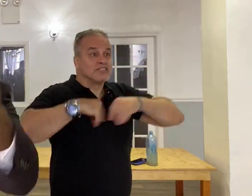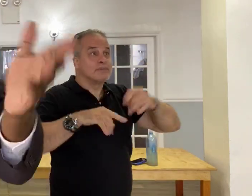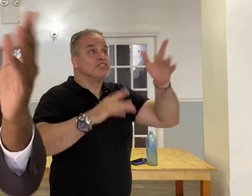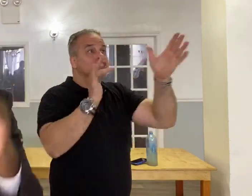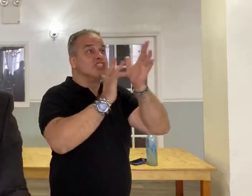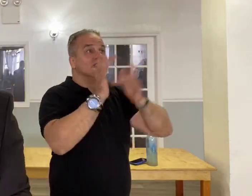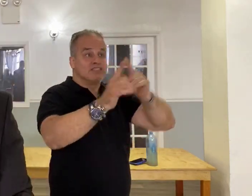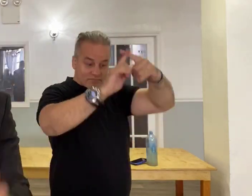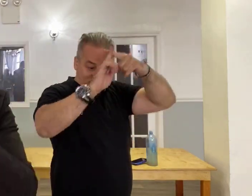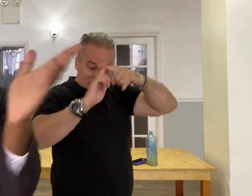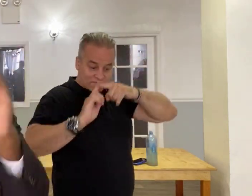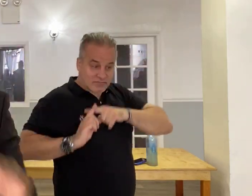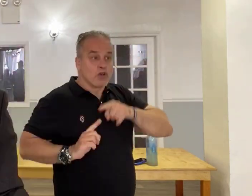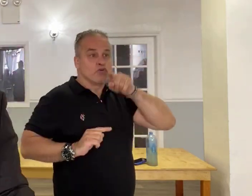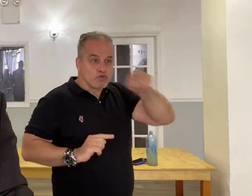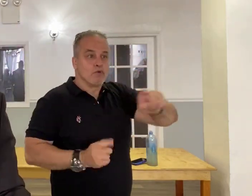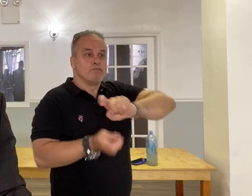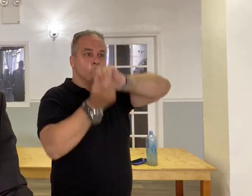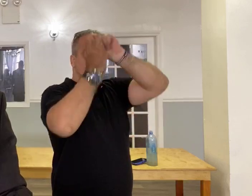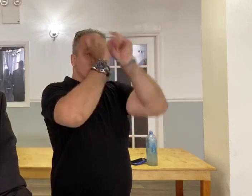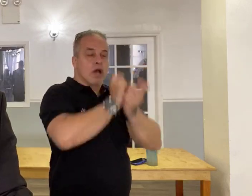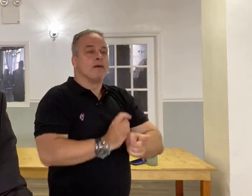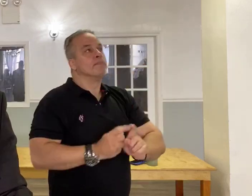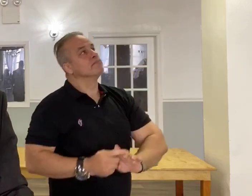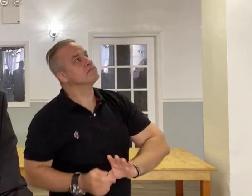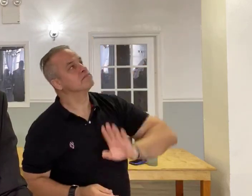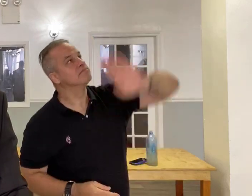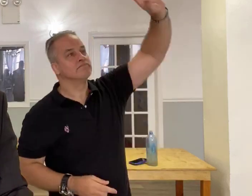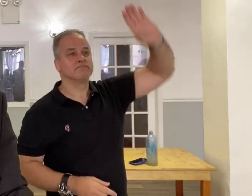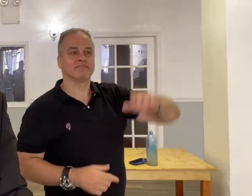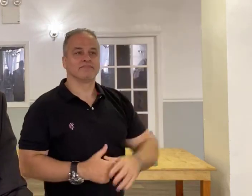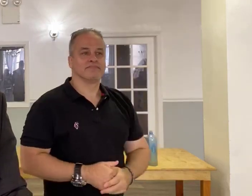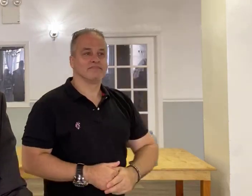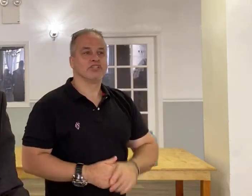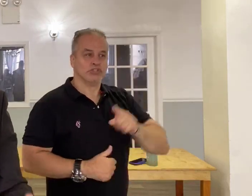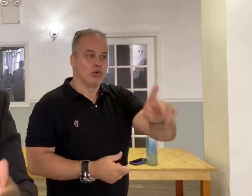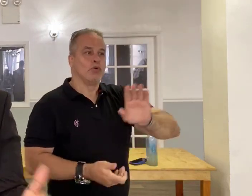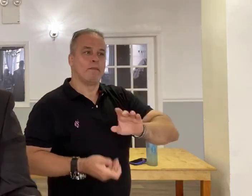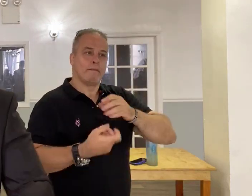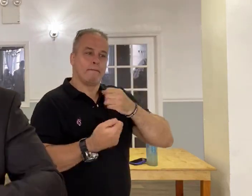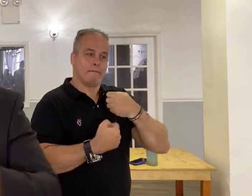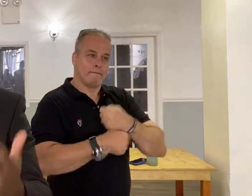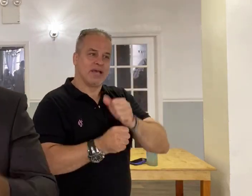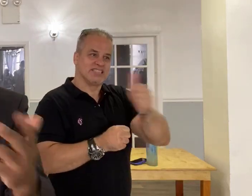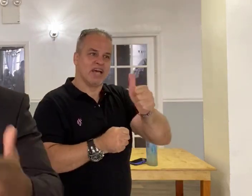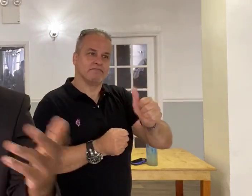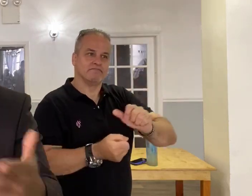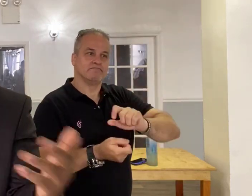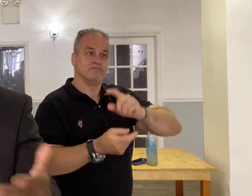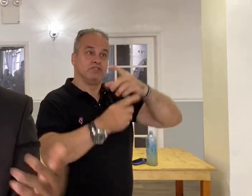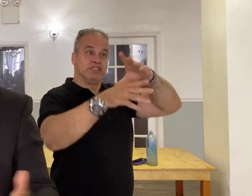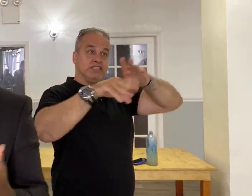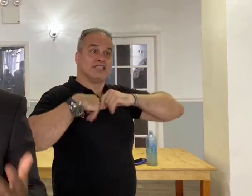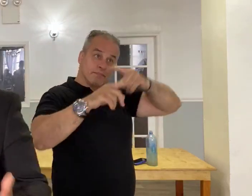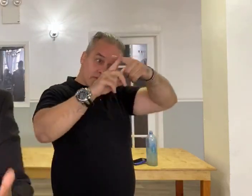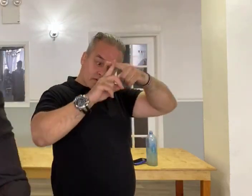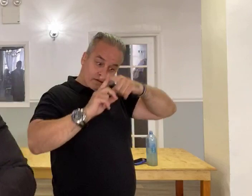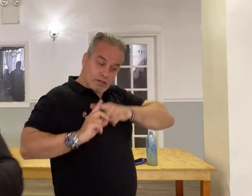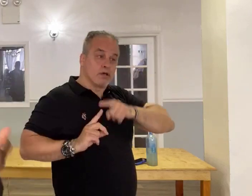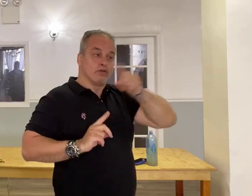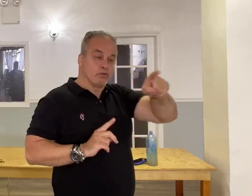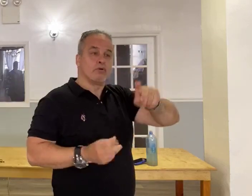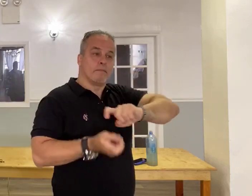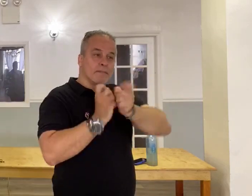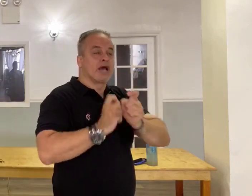listening on Facebook Live, please don't do that. Amen. And I feel a need for it. I might say it in a kind of a funny